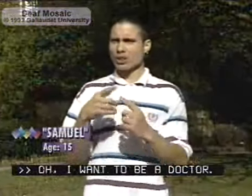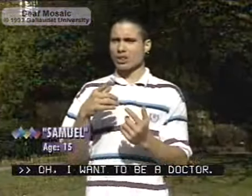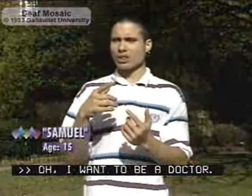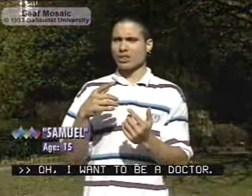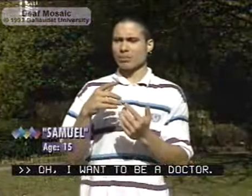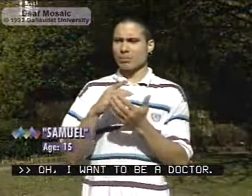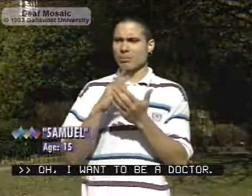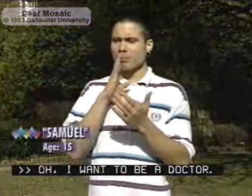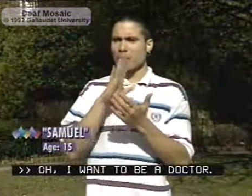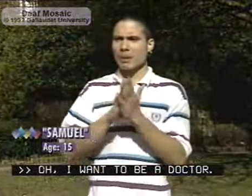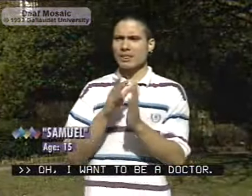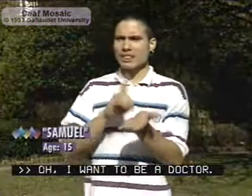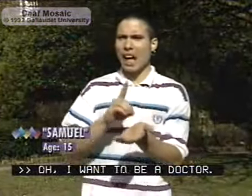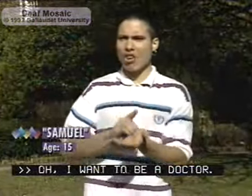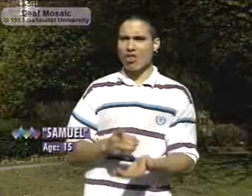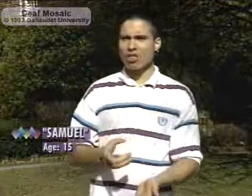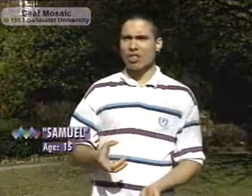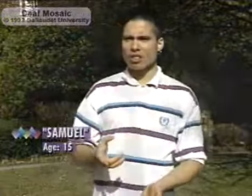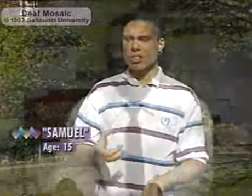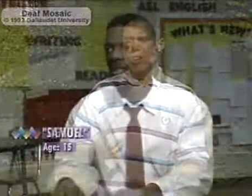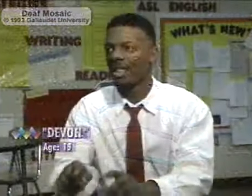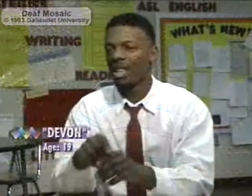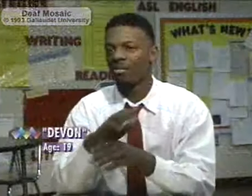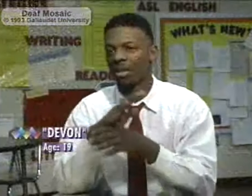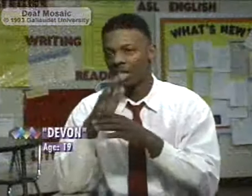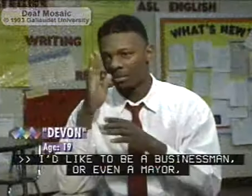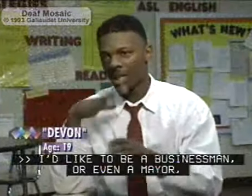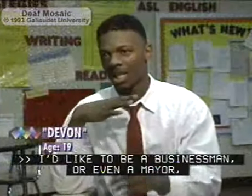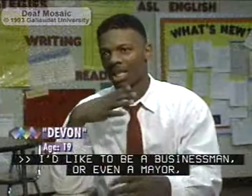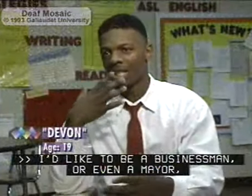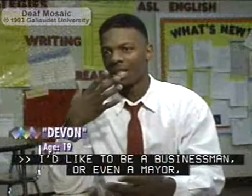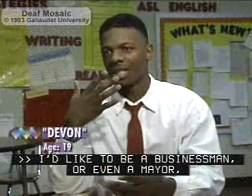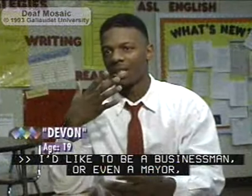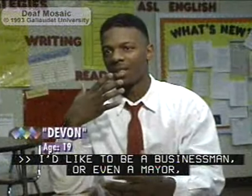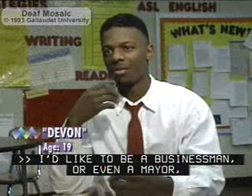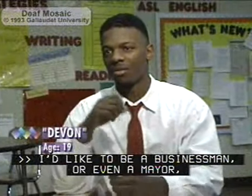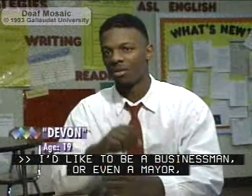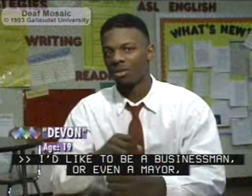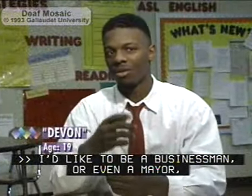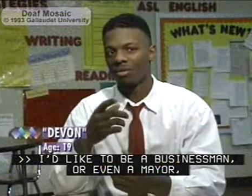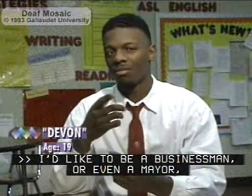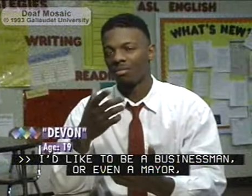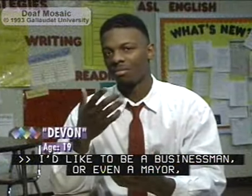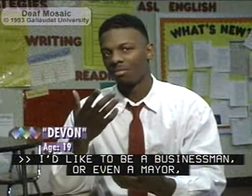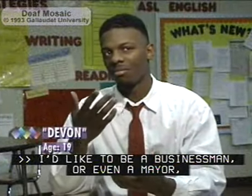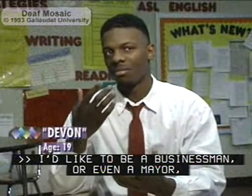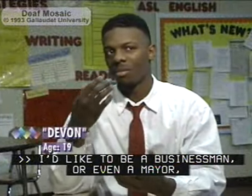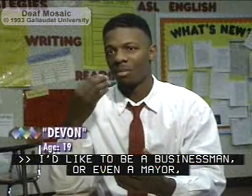Oh, I want to be a doctor. I'd like to be a businessman. Or even a